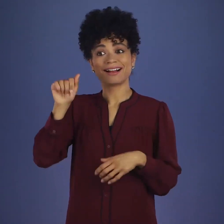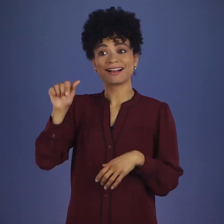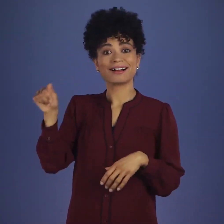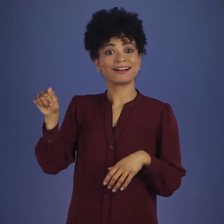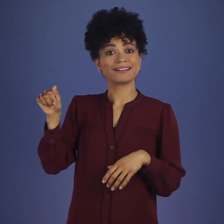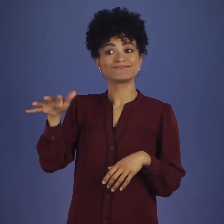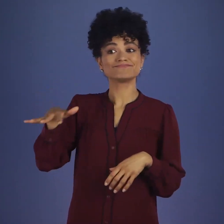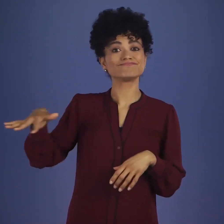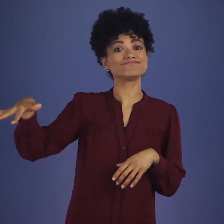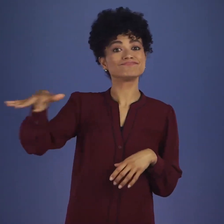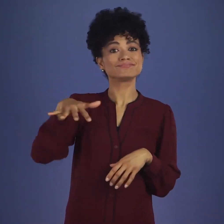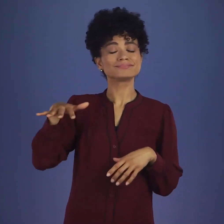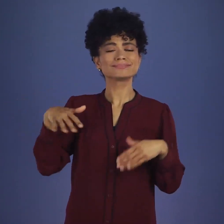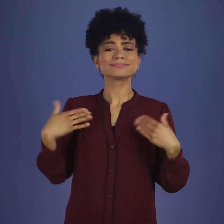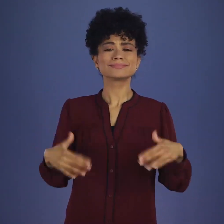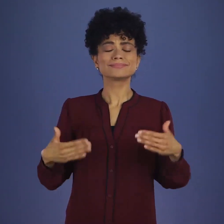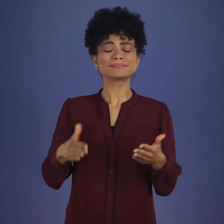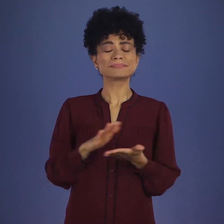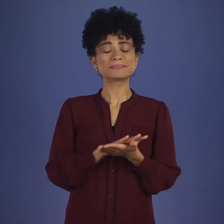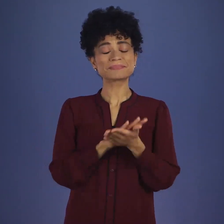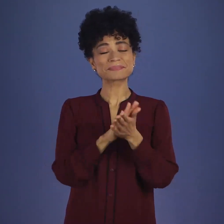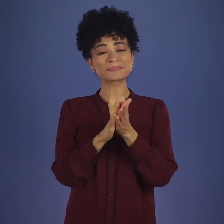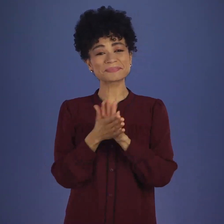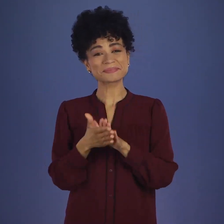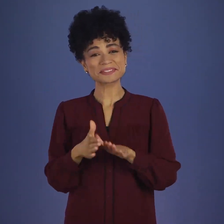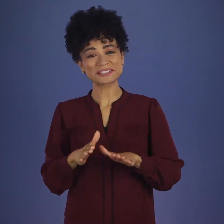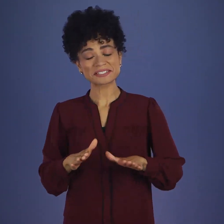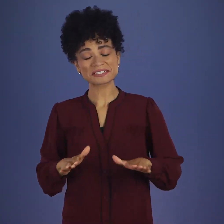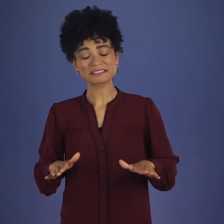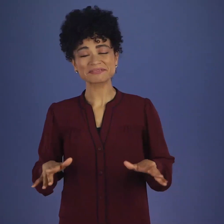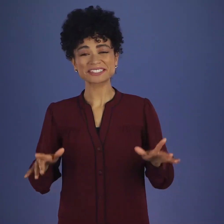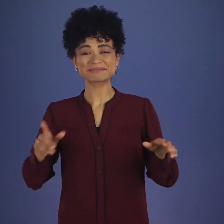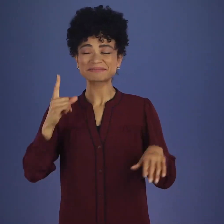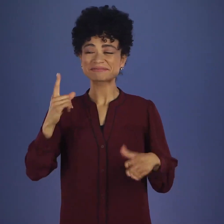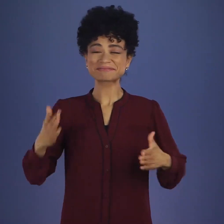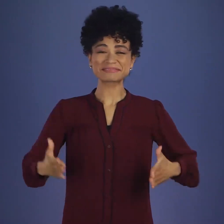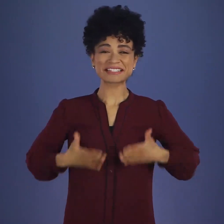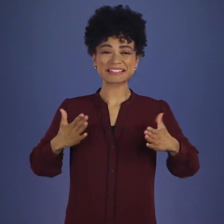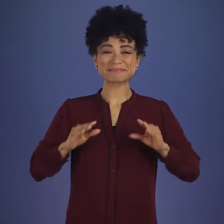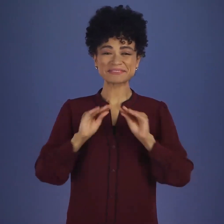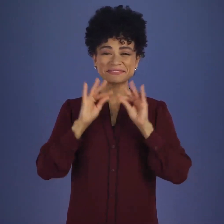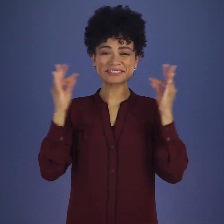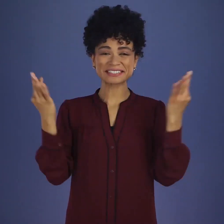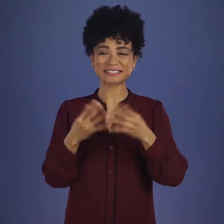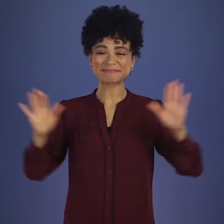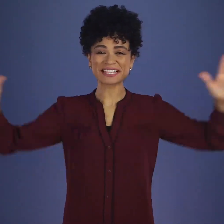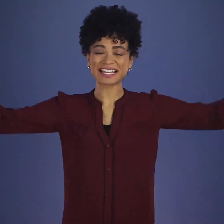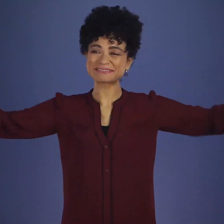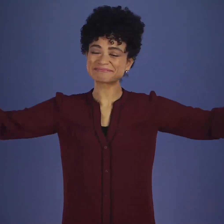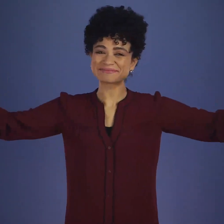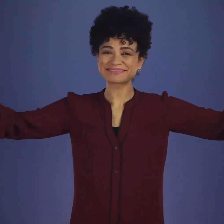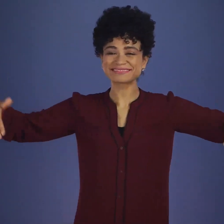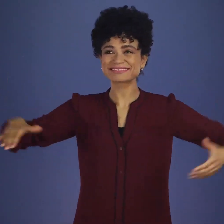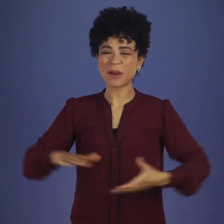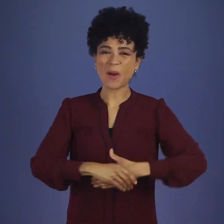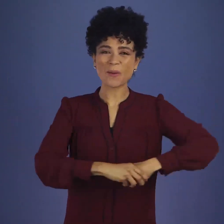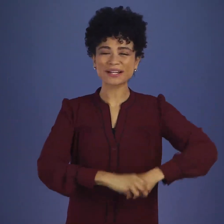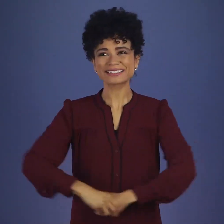Maybe this sounds as though the alcoholics in AA had suddenly gone peaceable and become one great big happy